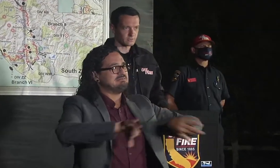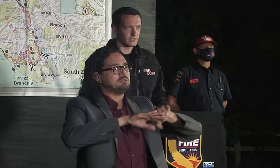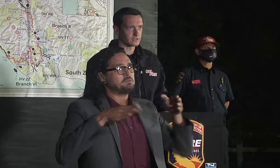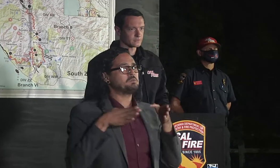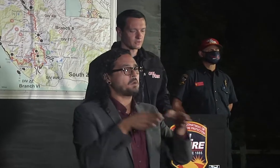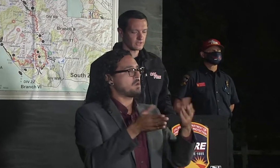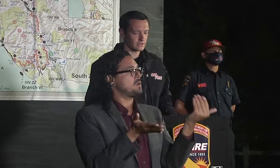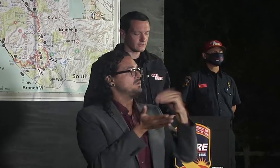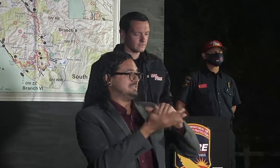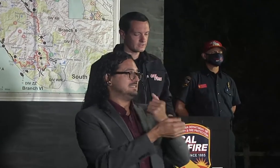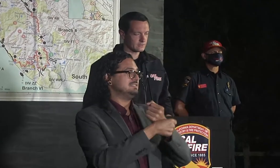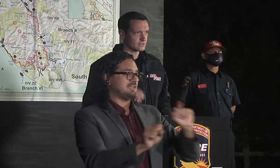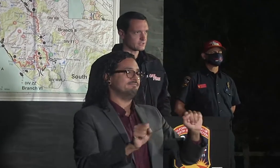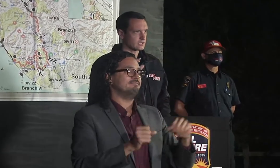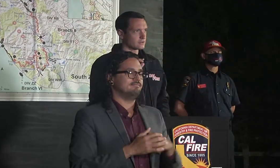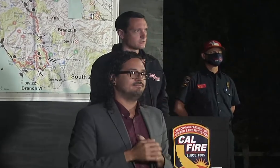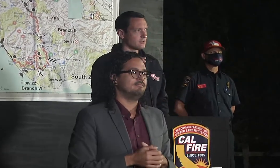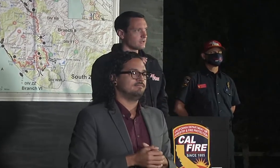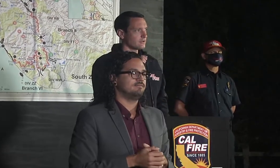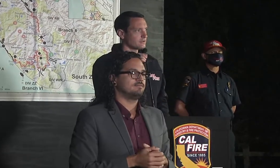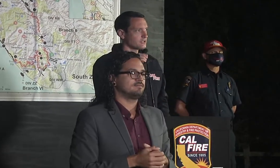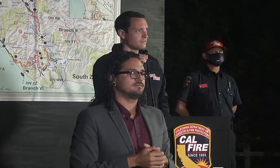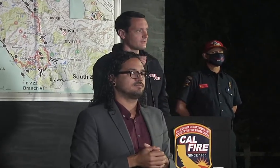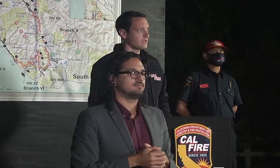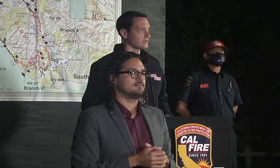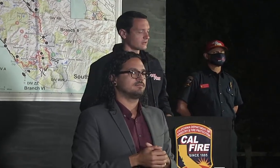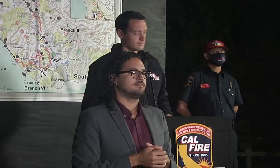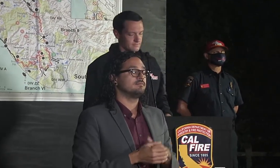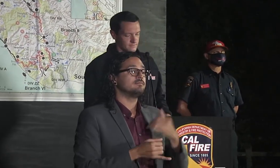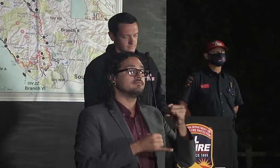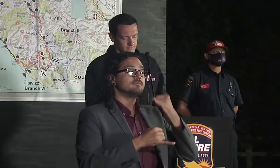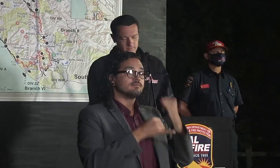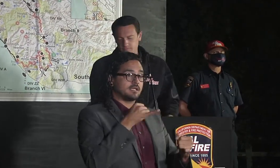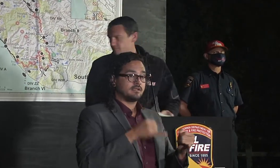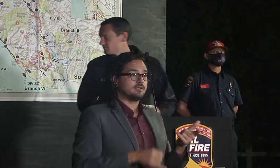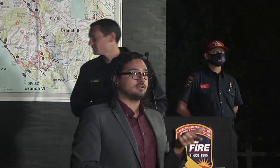Our final speaker this morning, San Mateo Santa Cruz Unit Chief Ian Larkin.